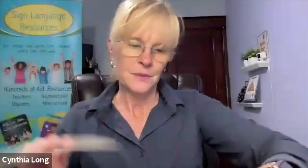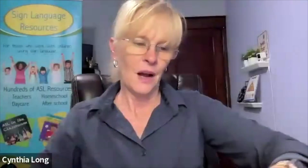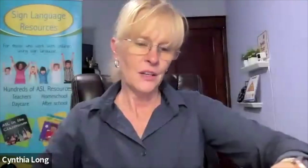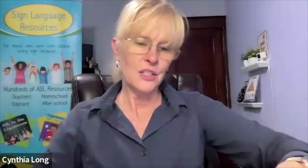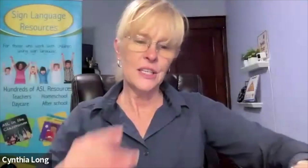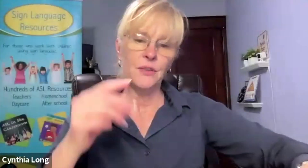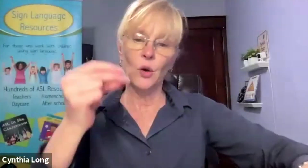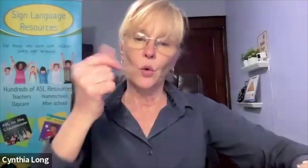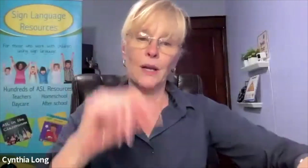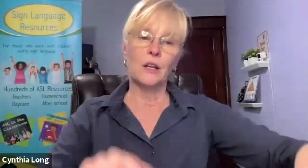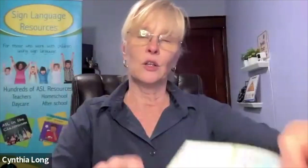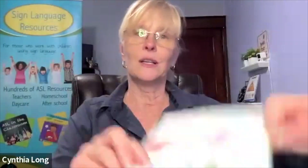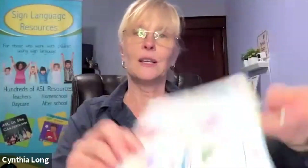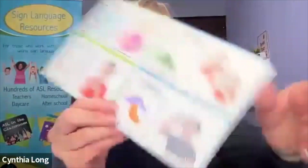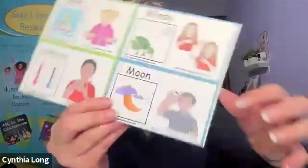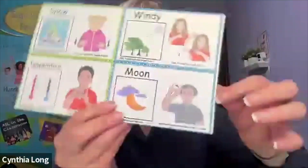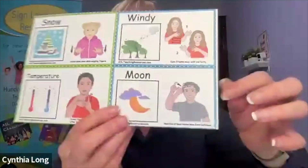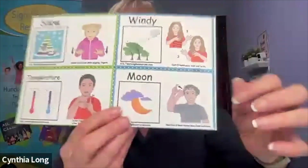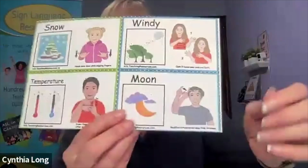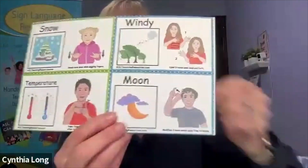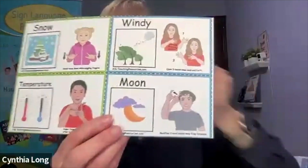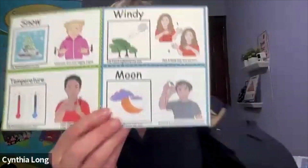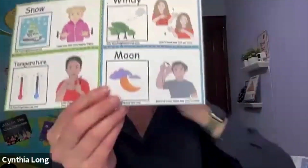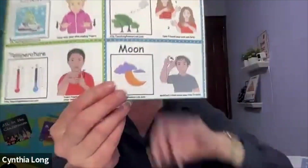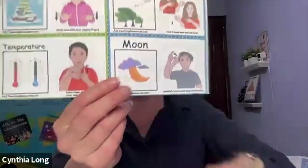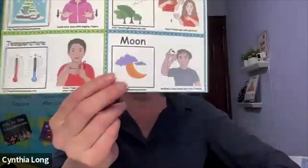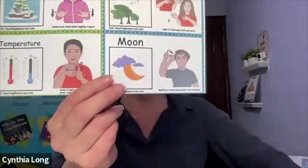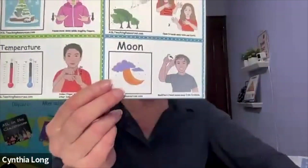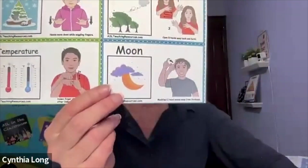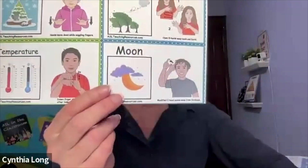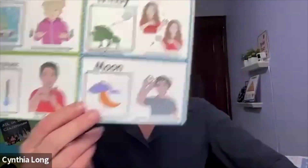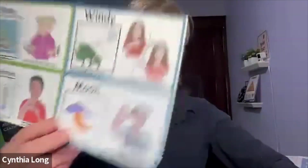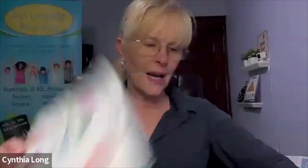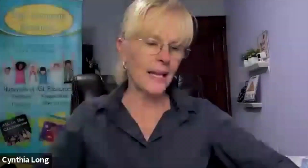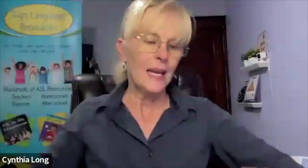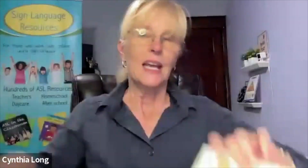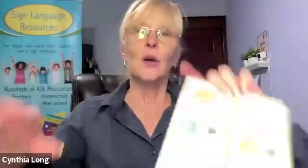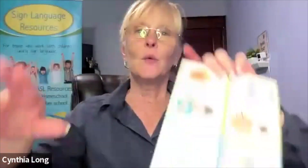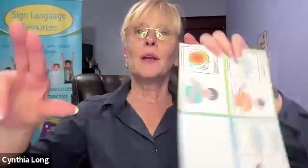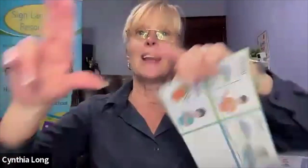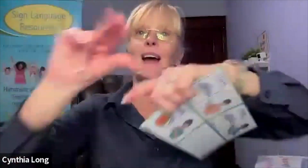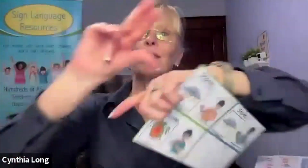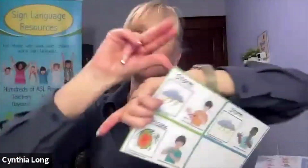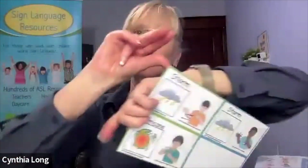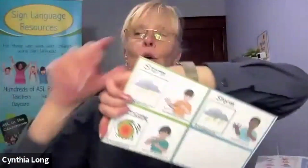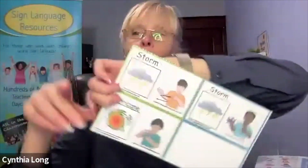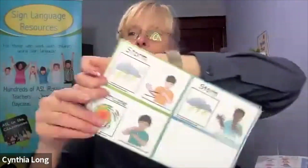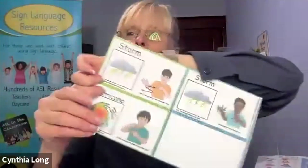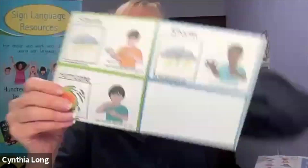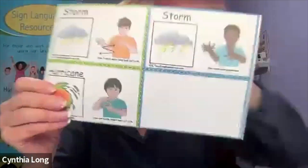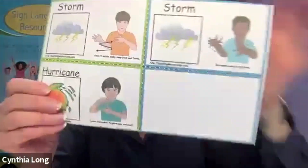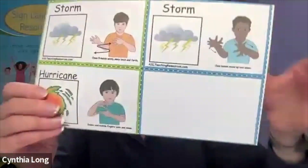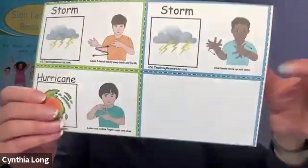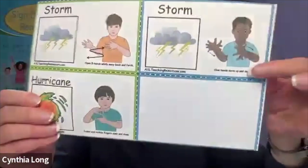I'll just give you a quick look at these so you can see what they look like. Here we even have like hurricane,